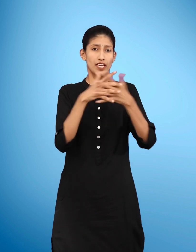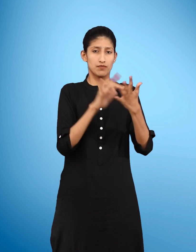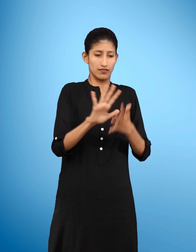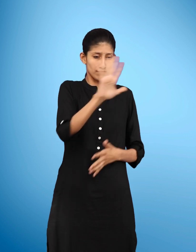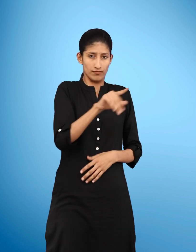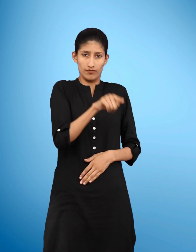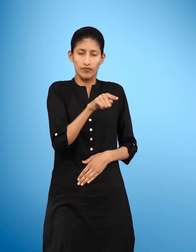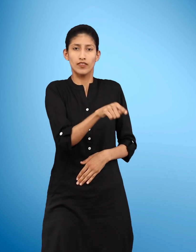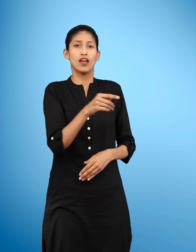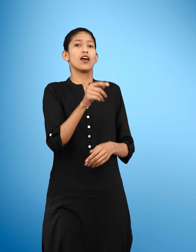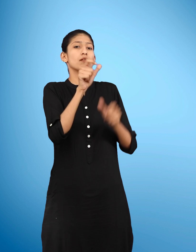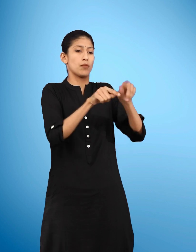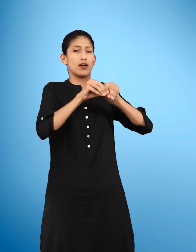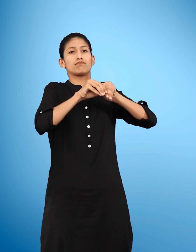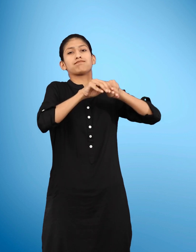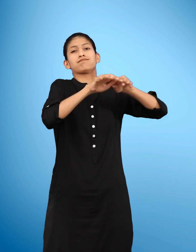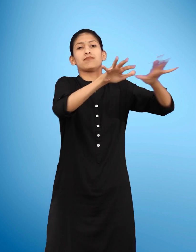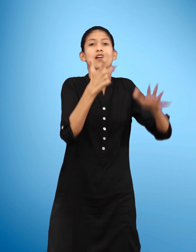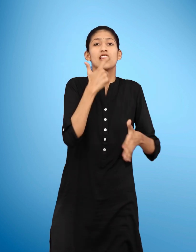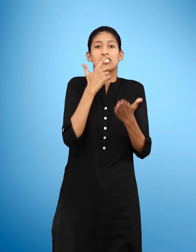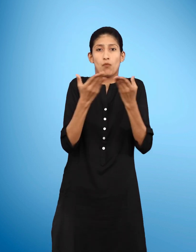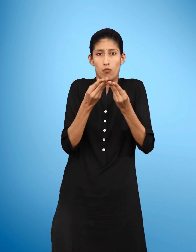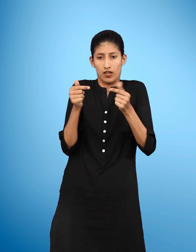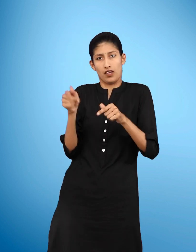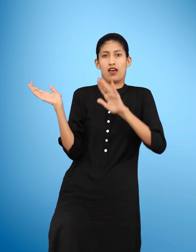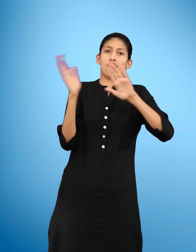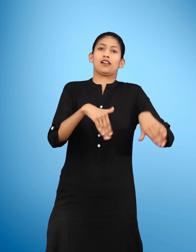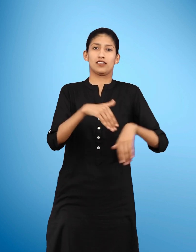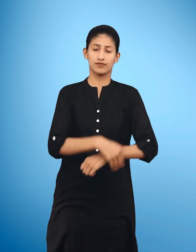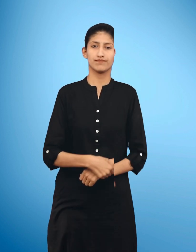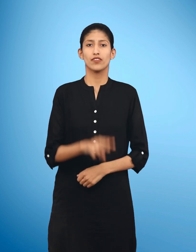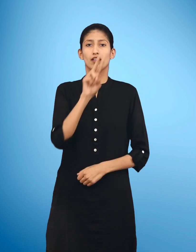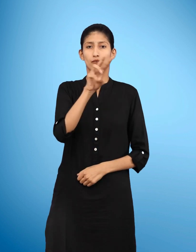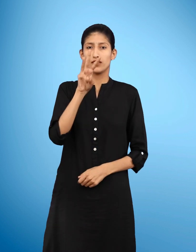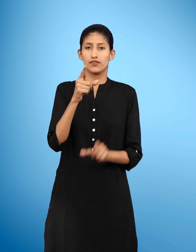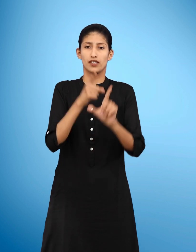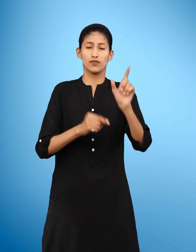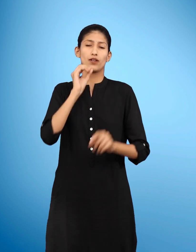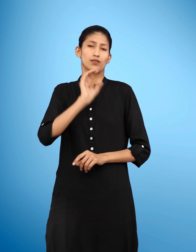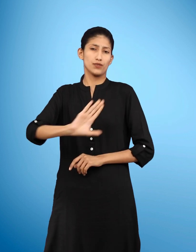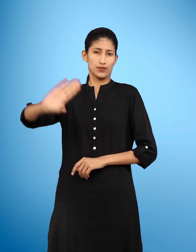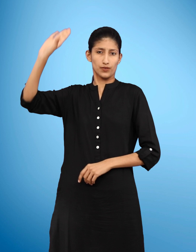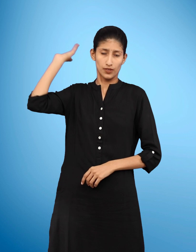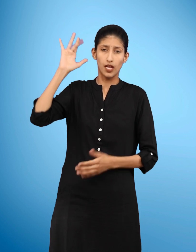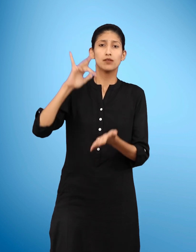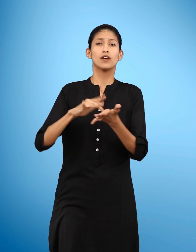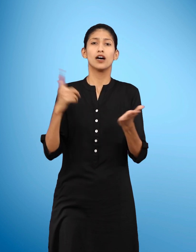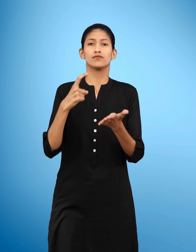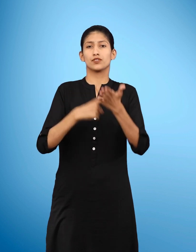And from there, the knowledge of silk spread further west. About 2,000 years ago, wearing